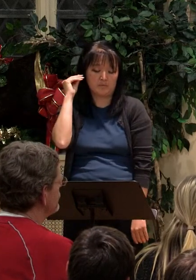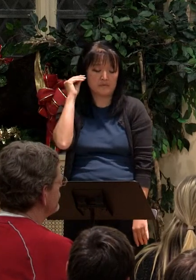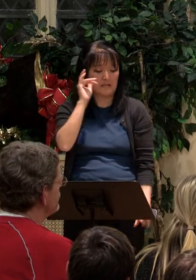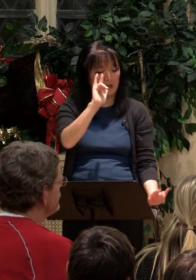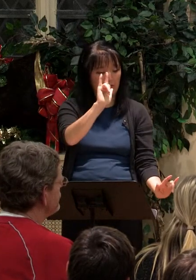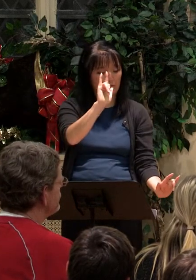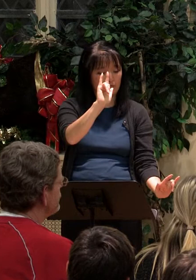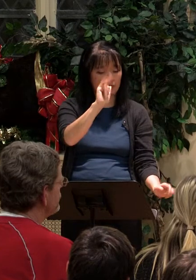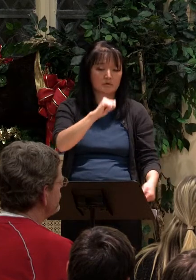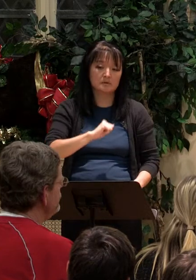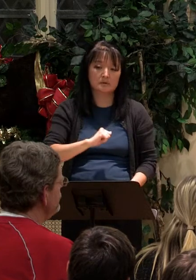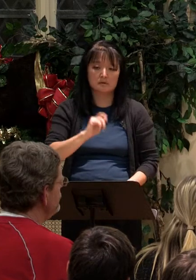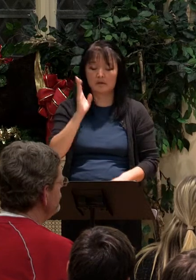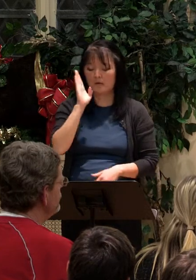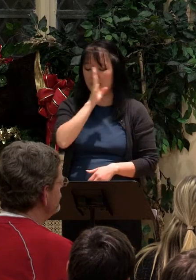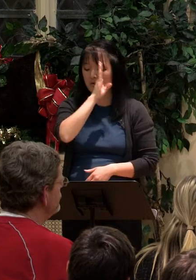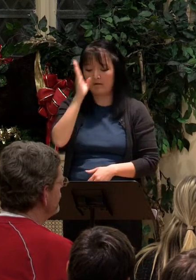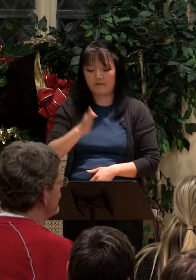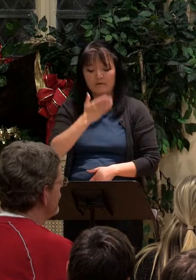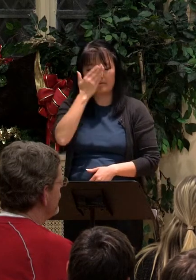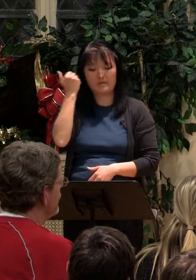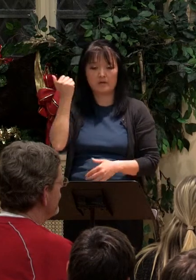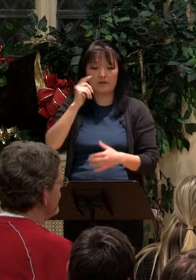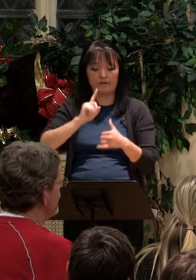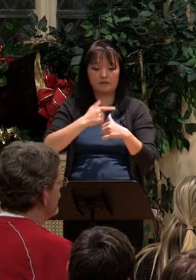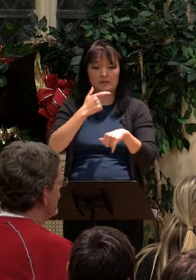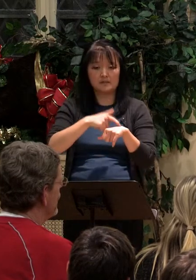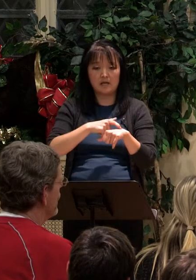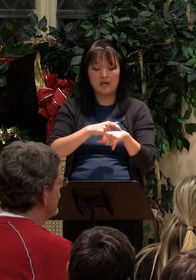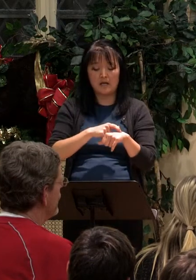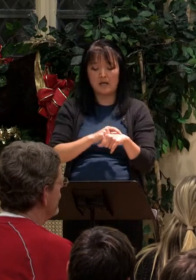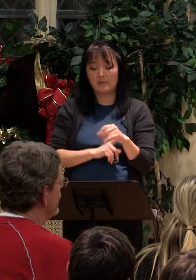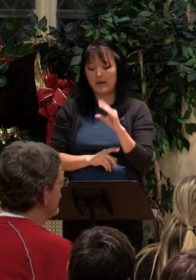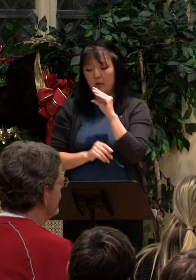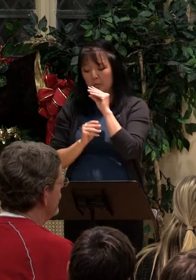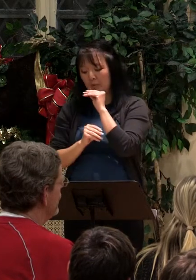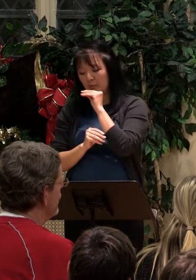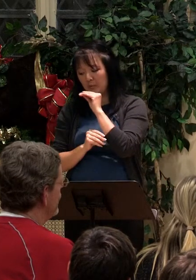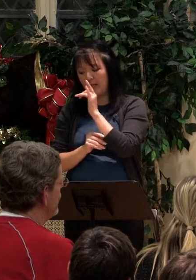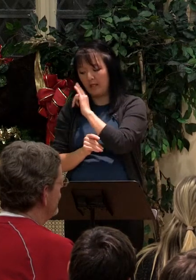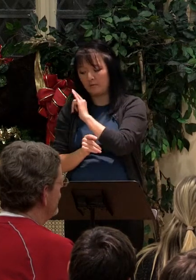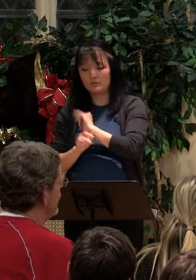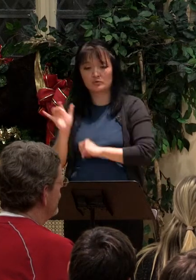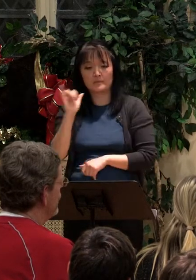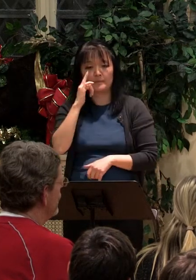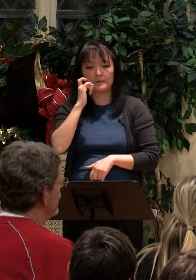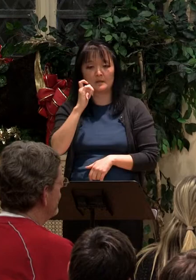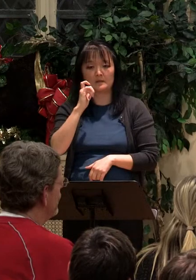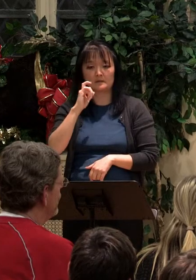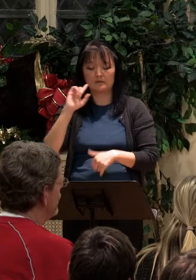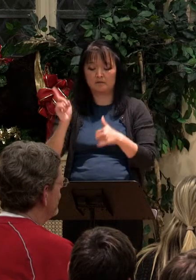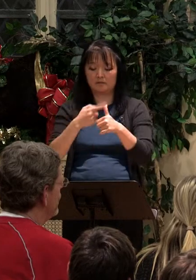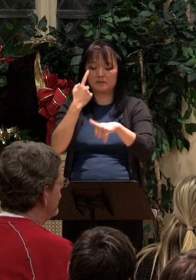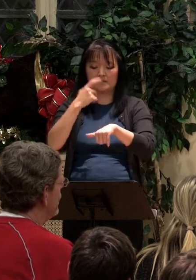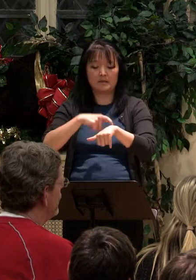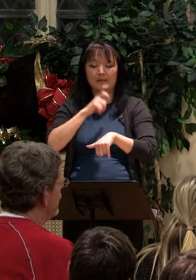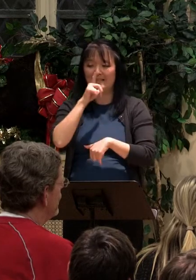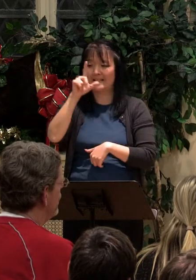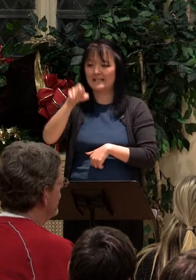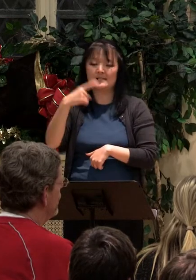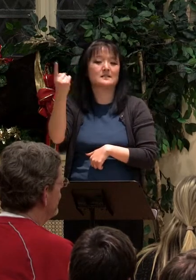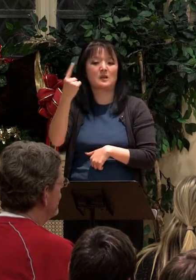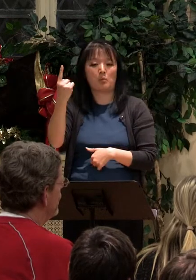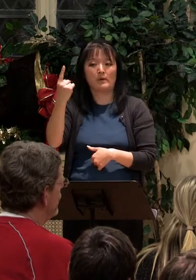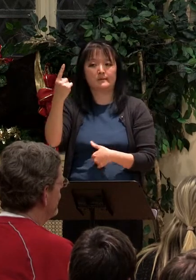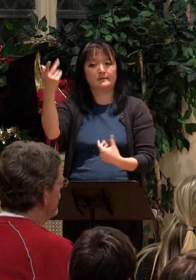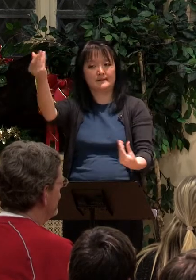me. And I'll never forget the first time I could whisper the words, "I love you too." Because for once, I did not need anyone to tell me that I